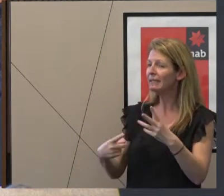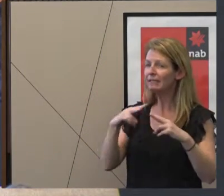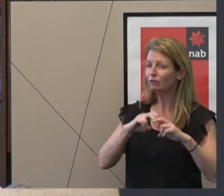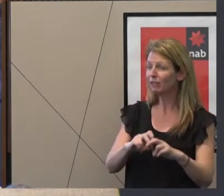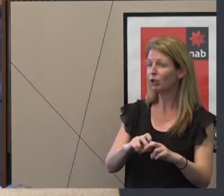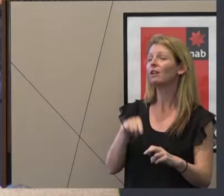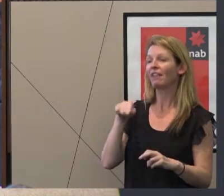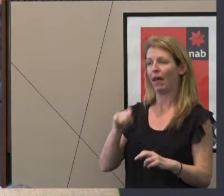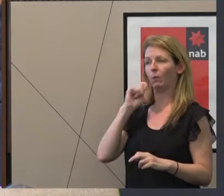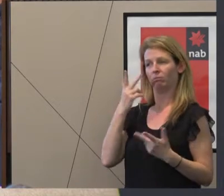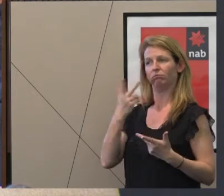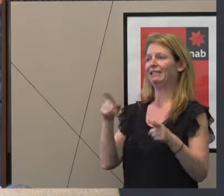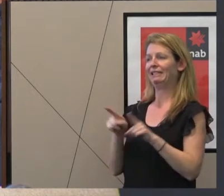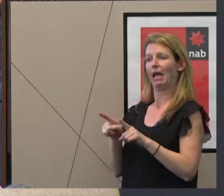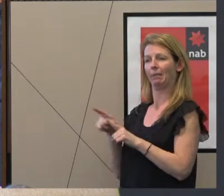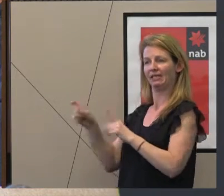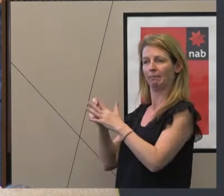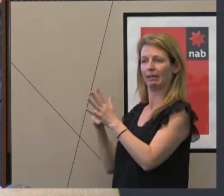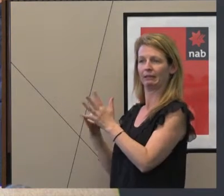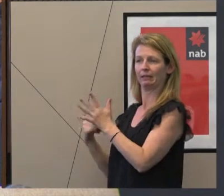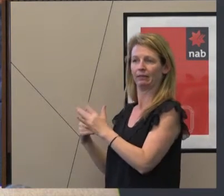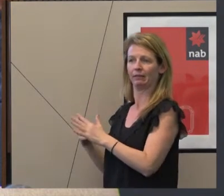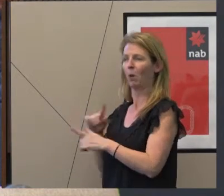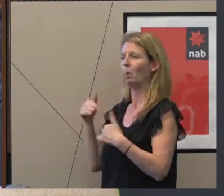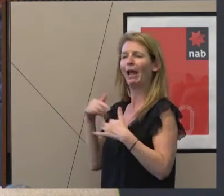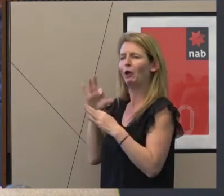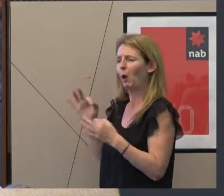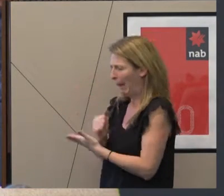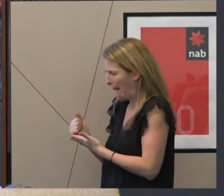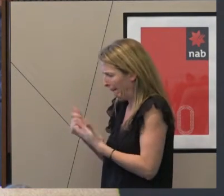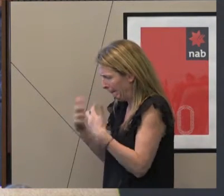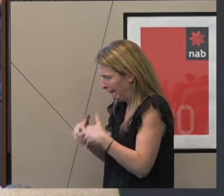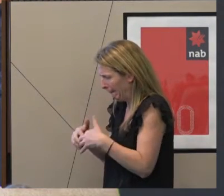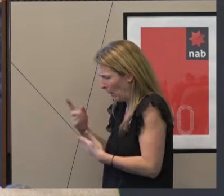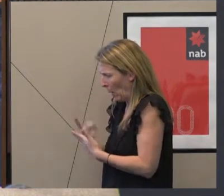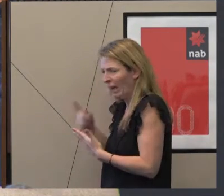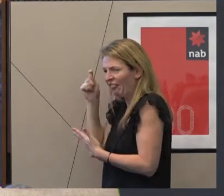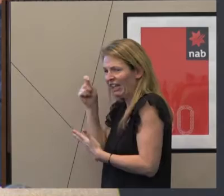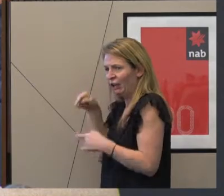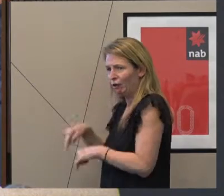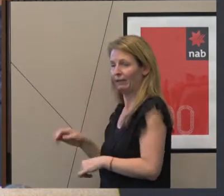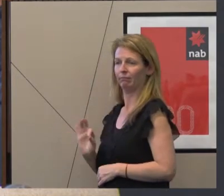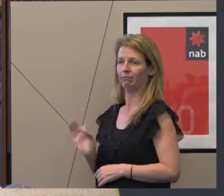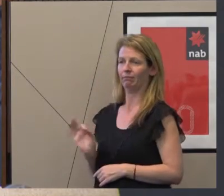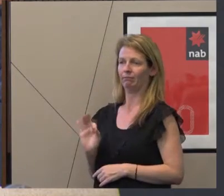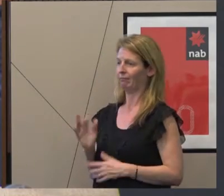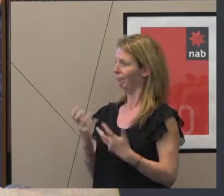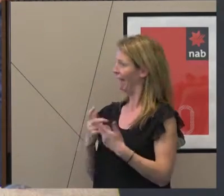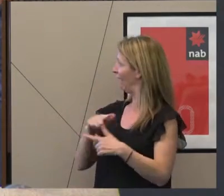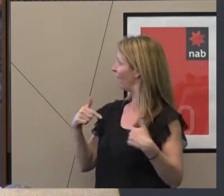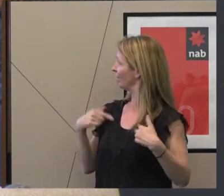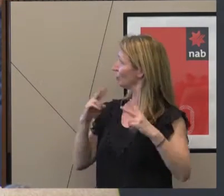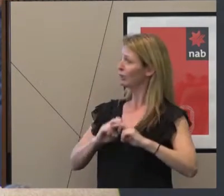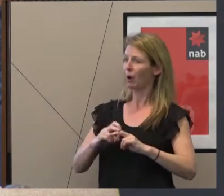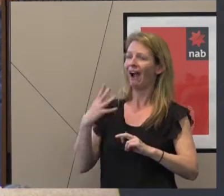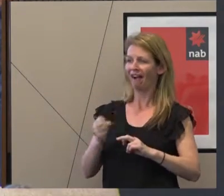would reflect that perspective. We're not theoreticians. Many of us have come out of